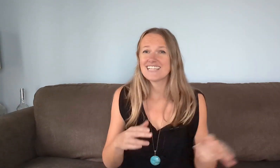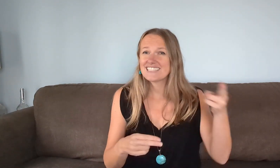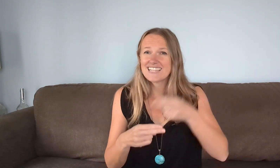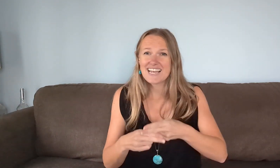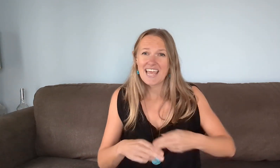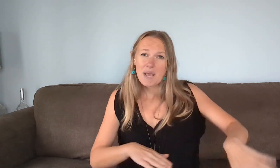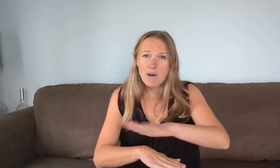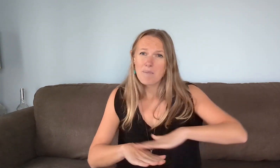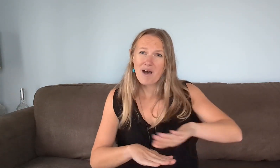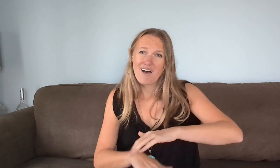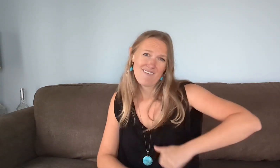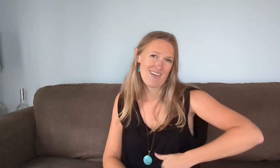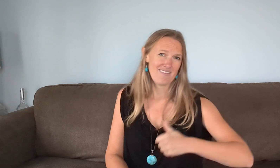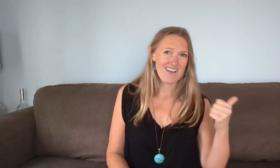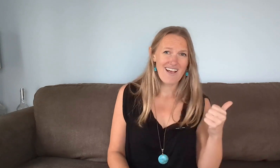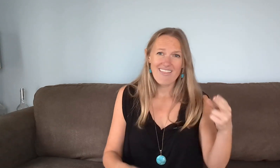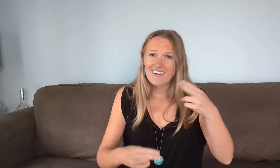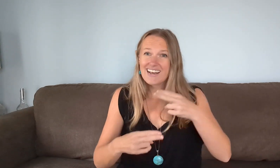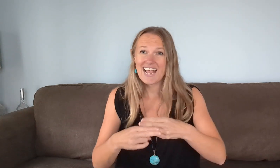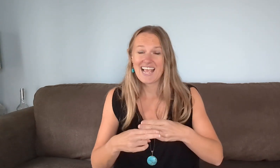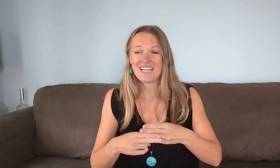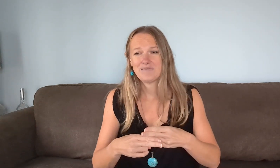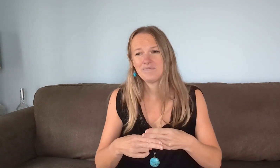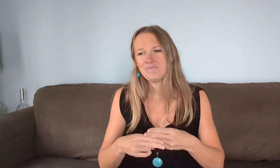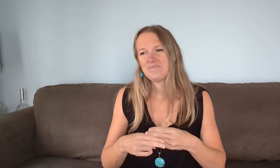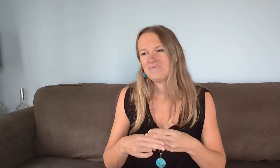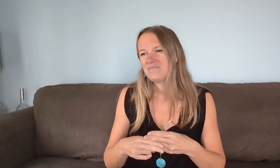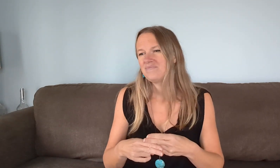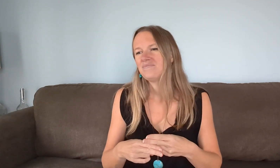Jesus, the name above every other name.